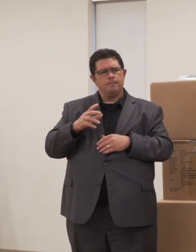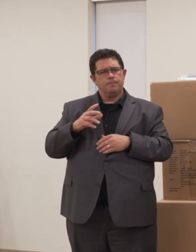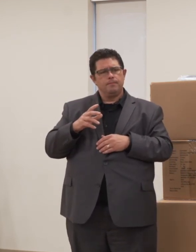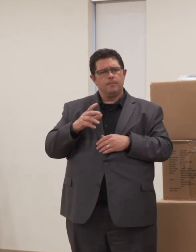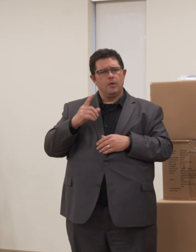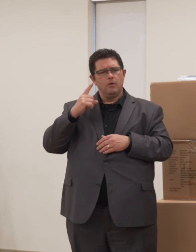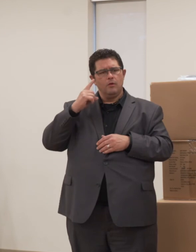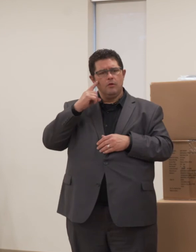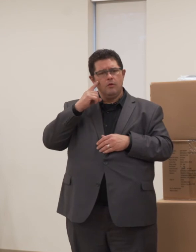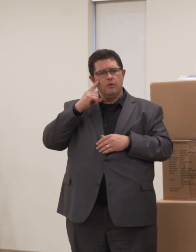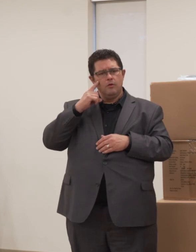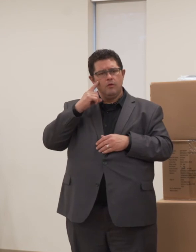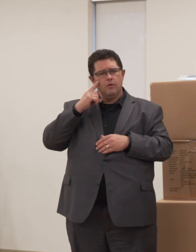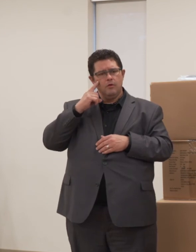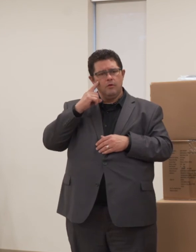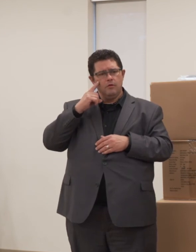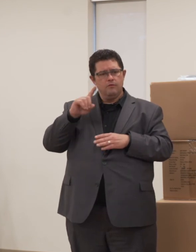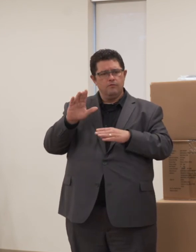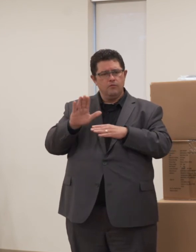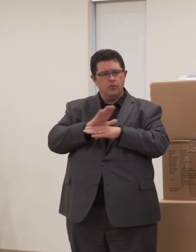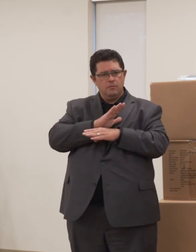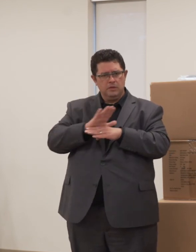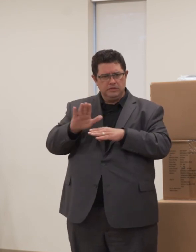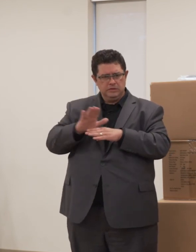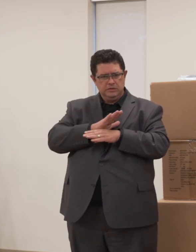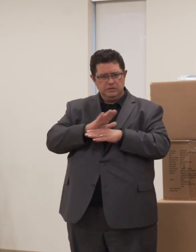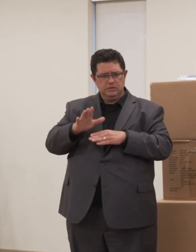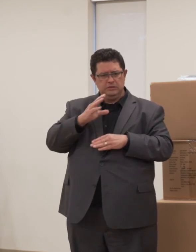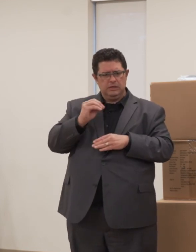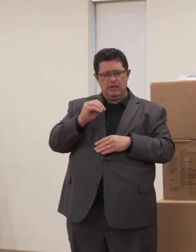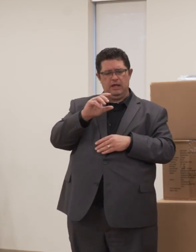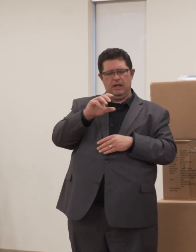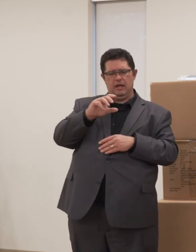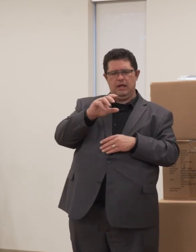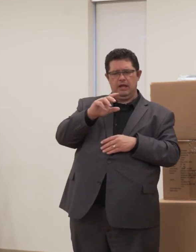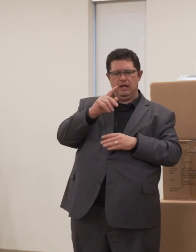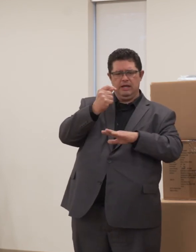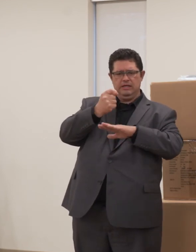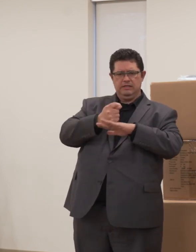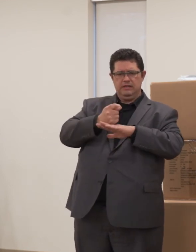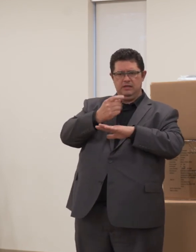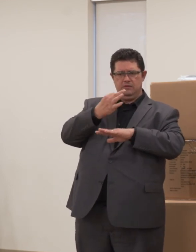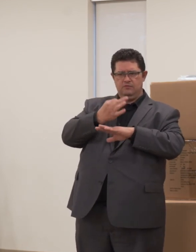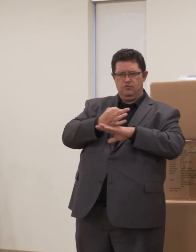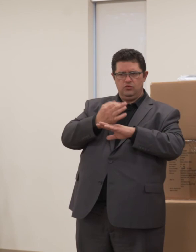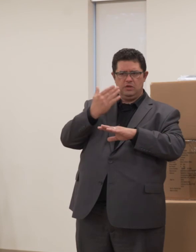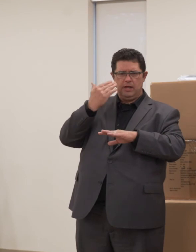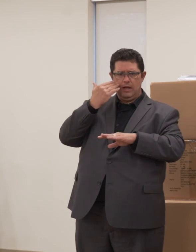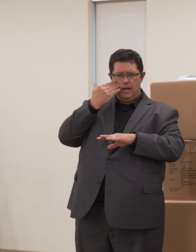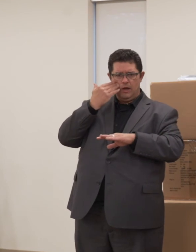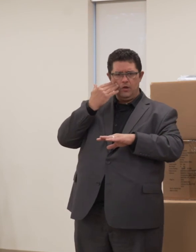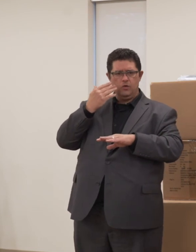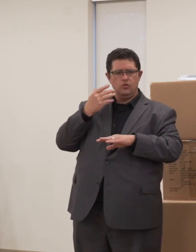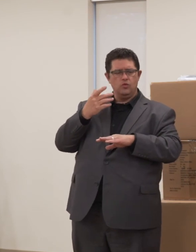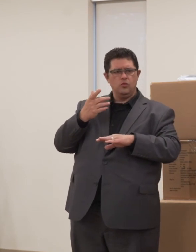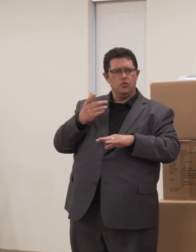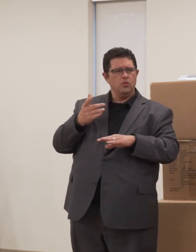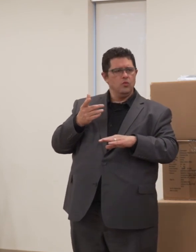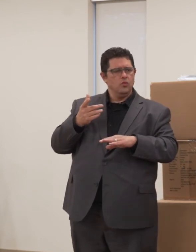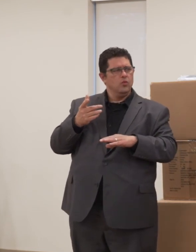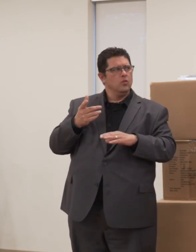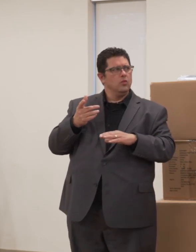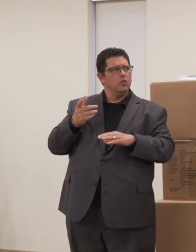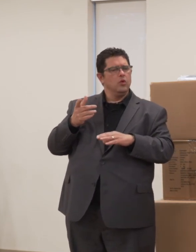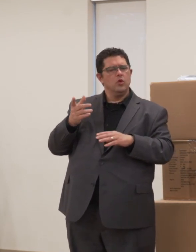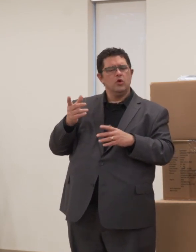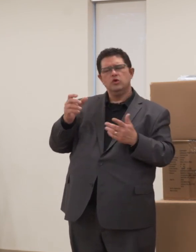go into effect, specifically about the task force memo from last week that designated the state a red zone?